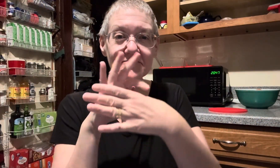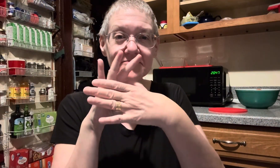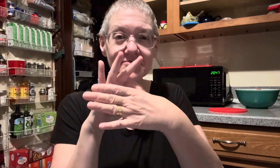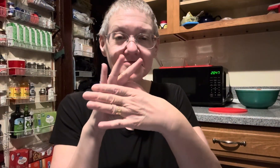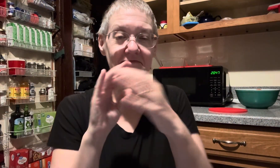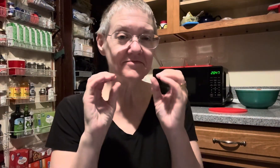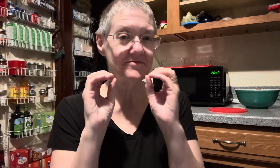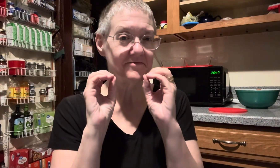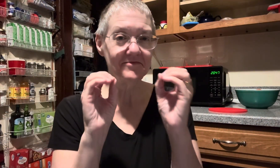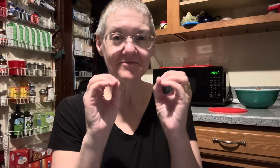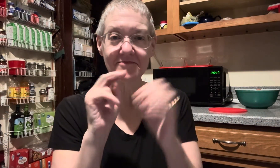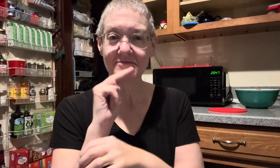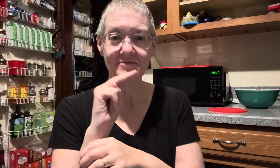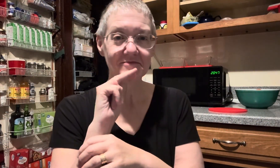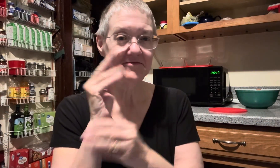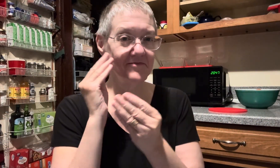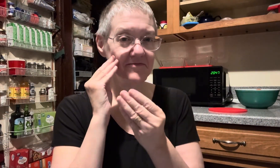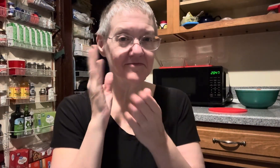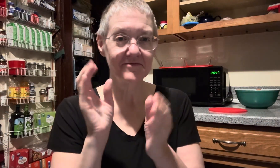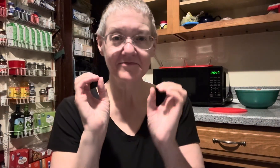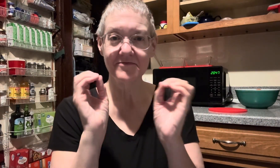Sometimes fresh meat won't have any nutrition label.